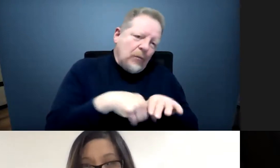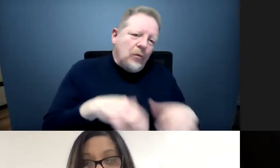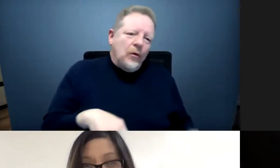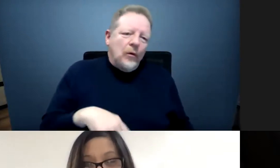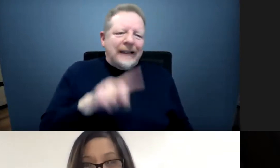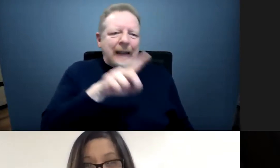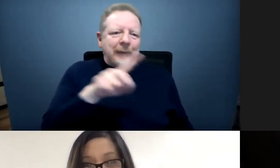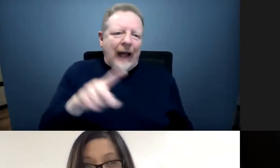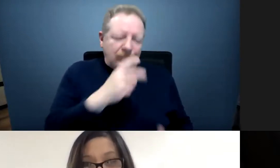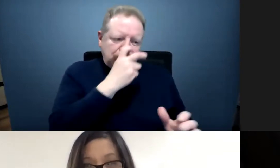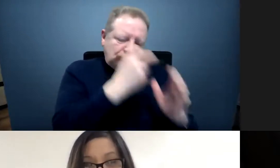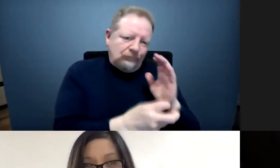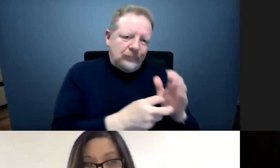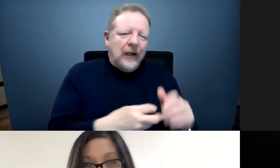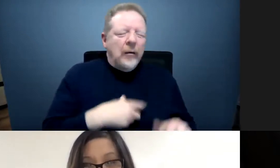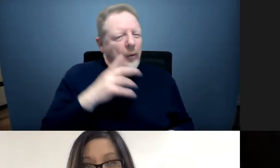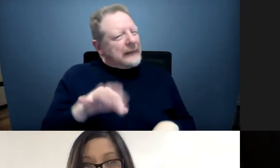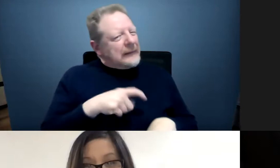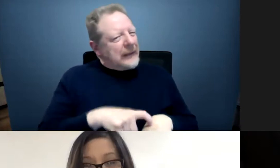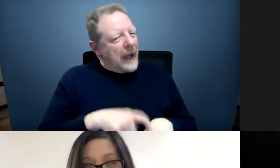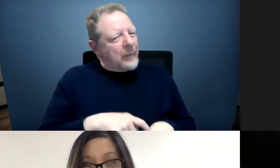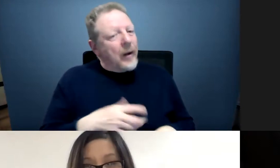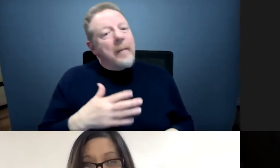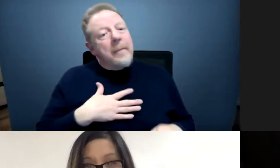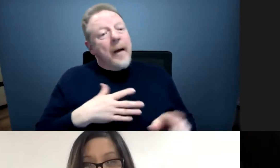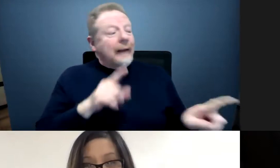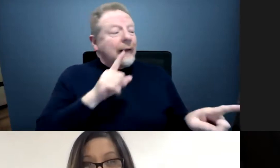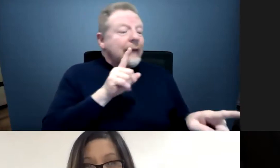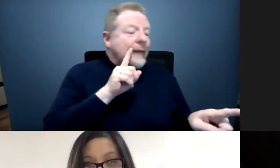It's because, you know, twice as long as the deaf and hard of hearing survey.